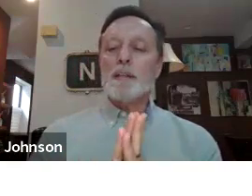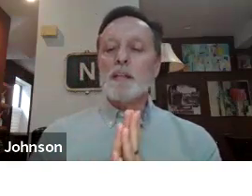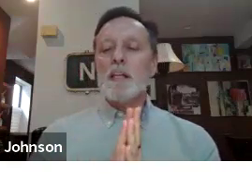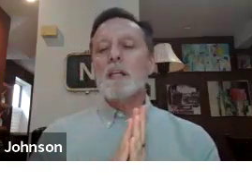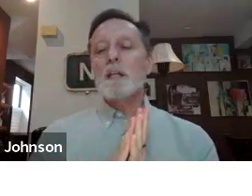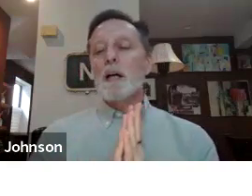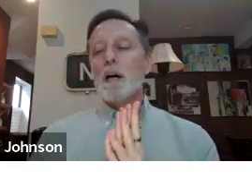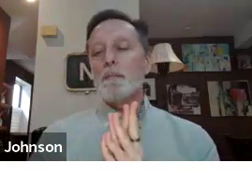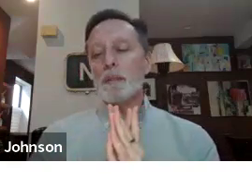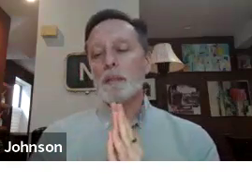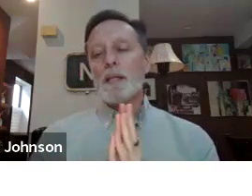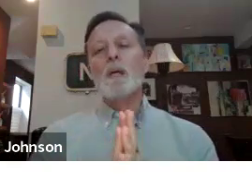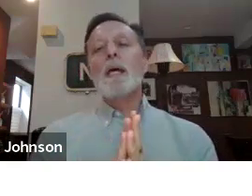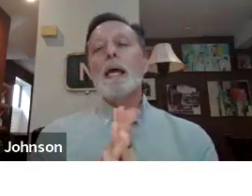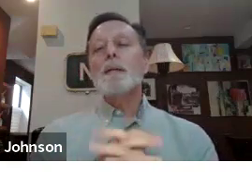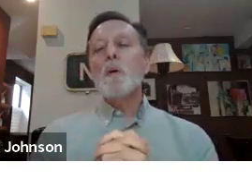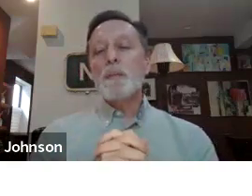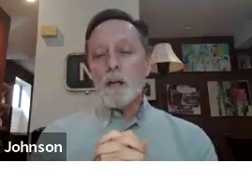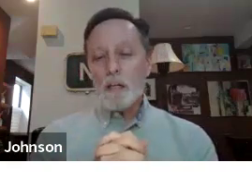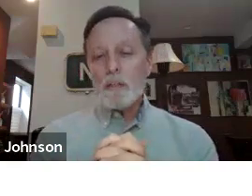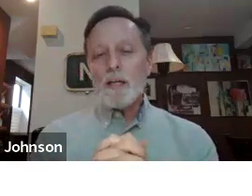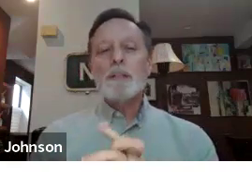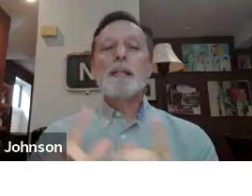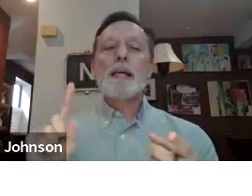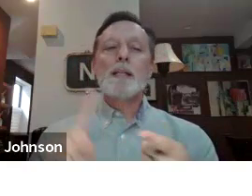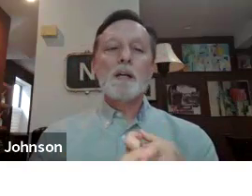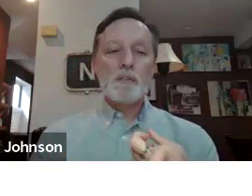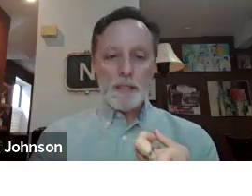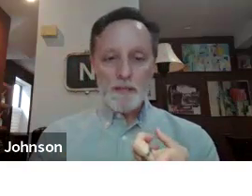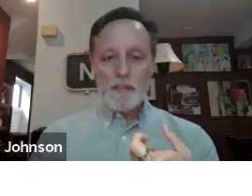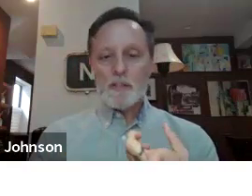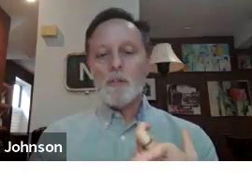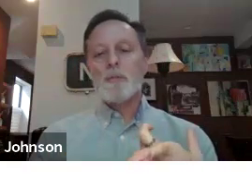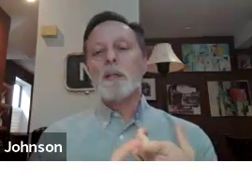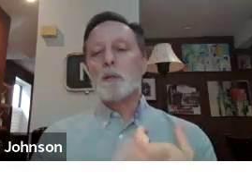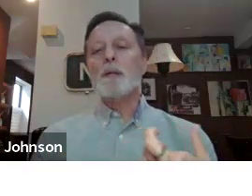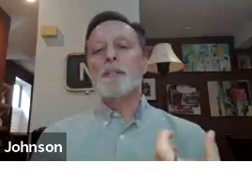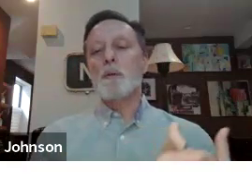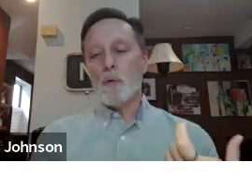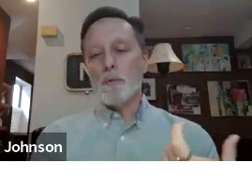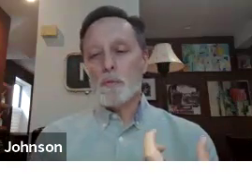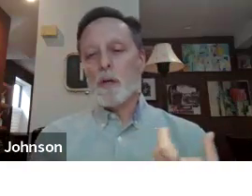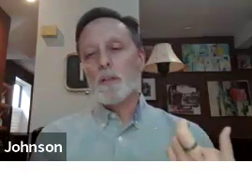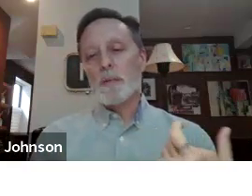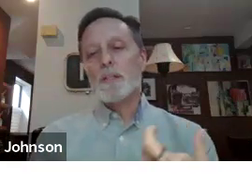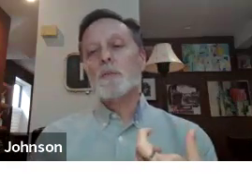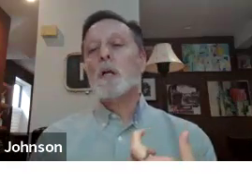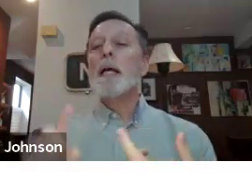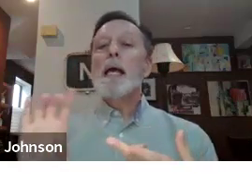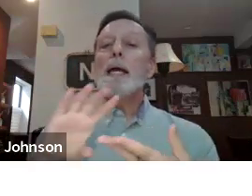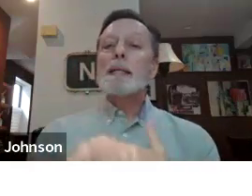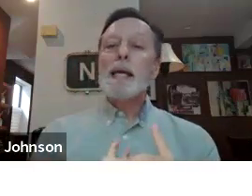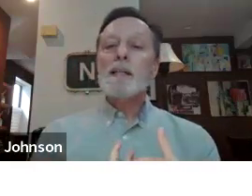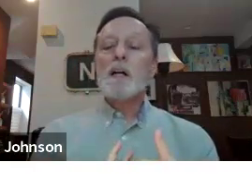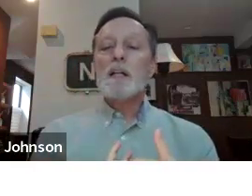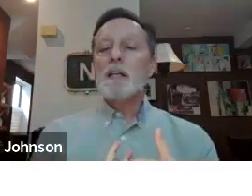auto liability claim. And note that auto liability can cover rented vehicles, like you probably don't own this truck, you're renting the